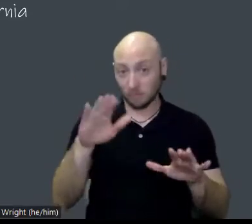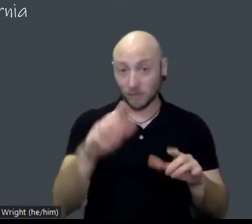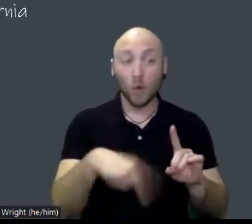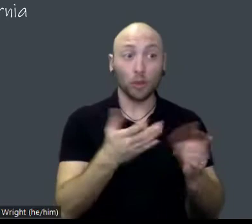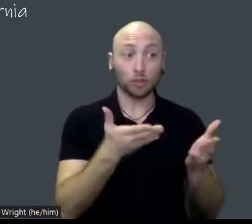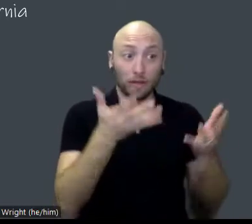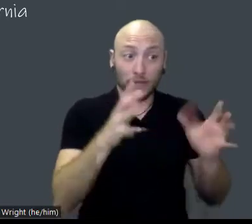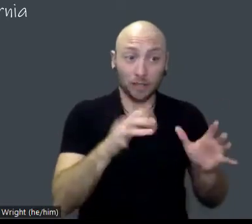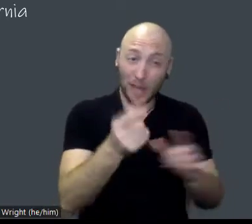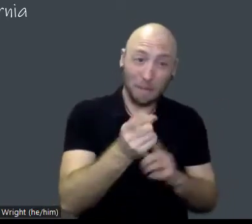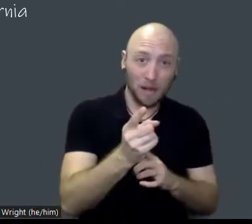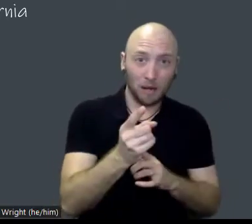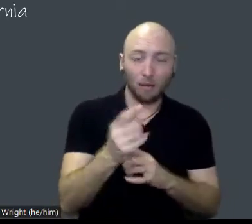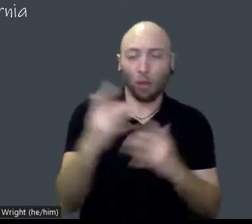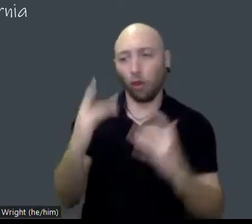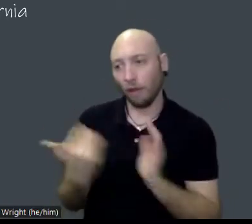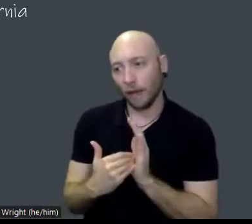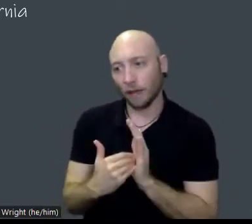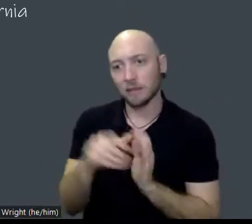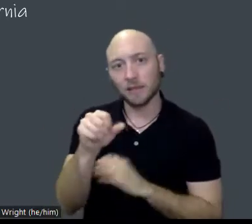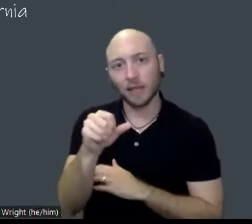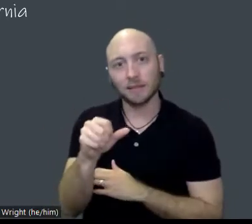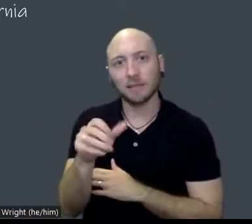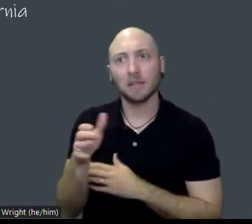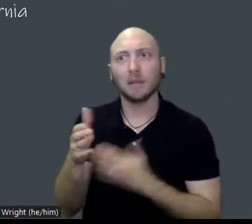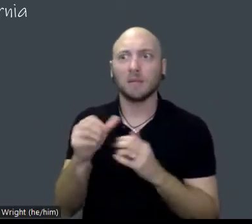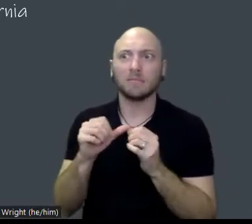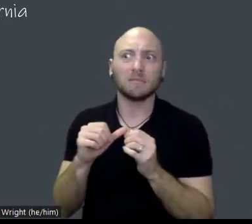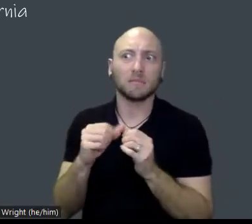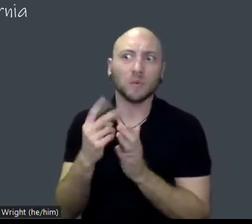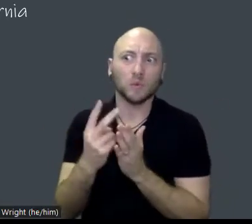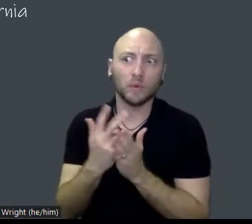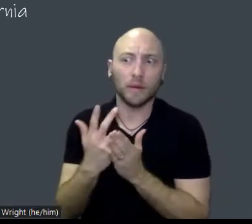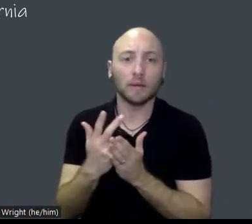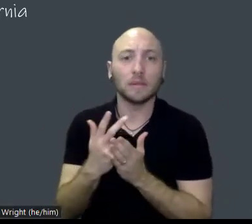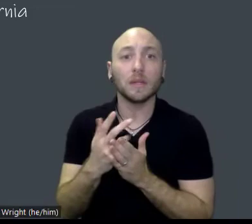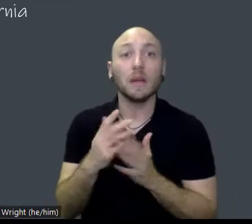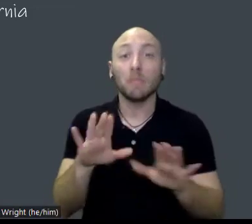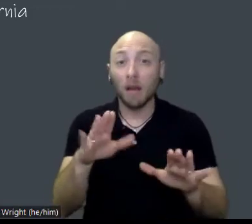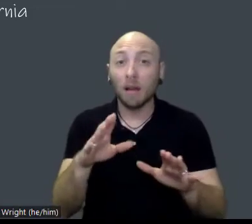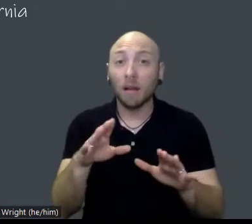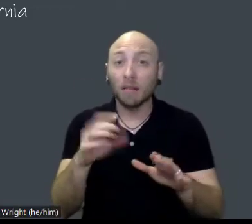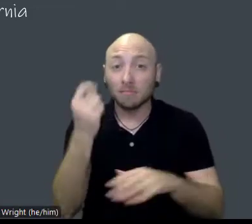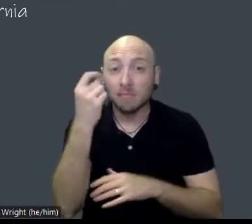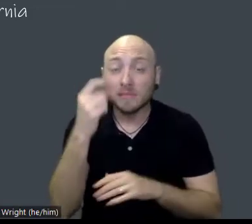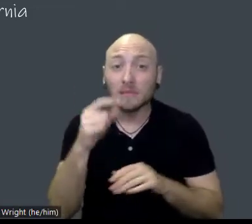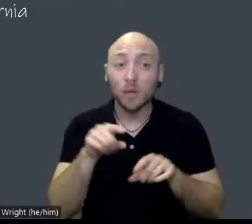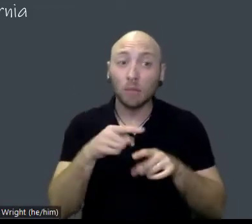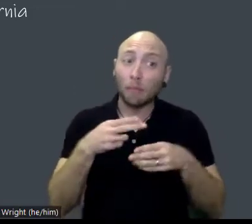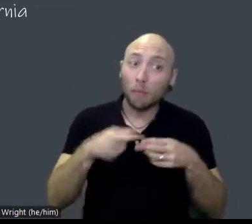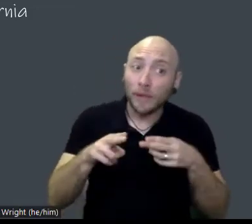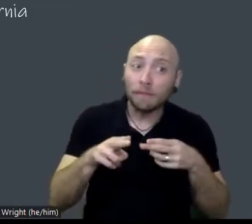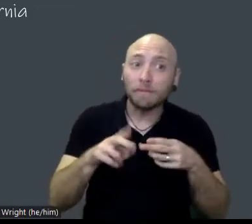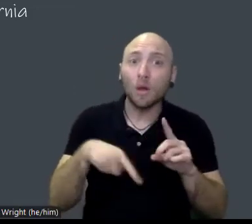might feel bad again, and it might last a couple hours, but at least for that brief period of time, I have a